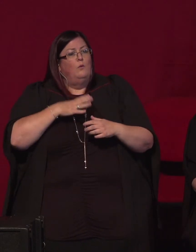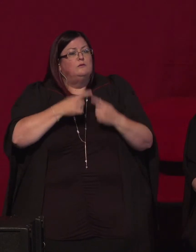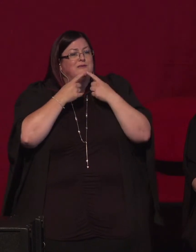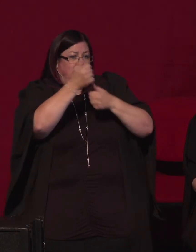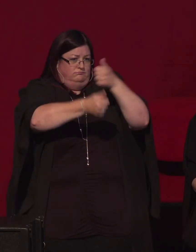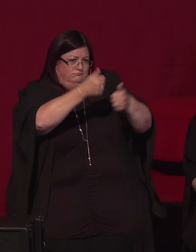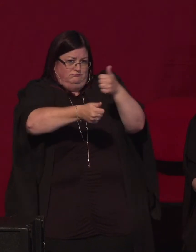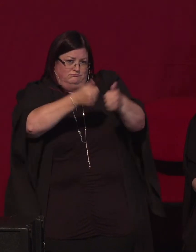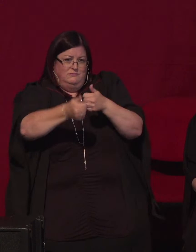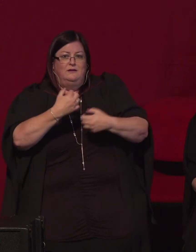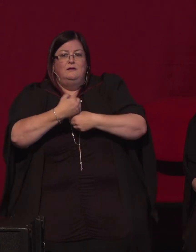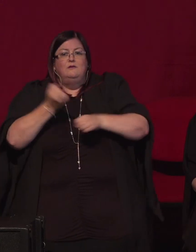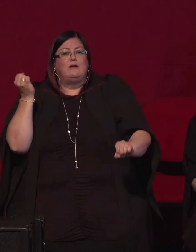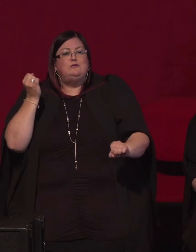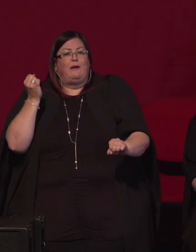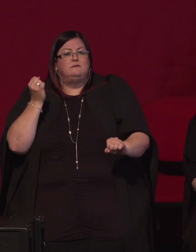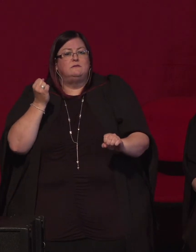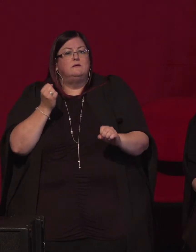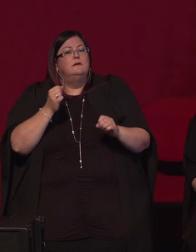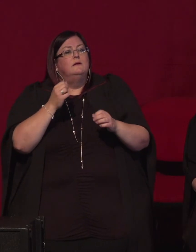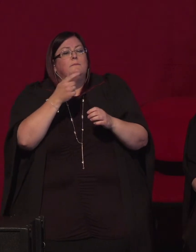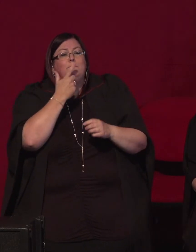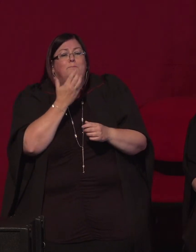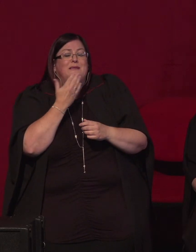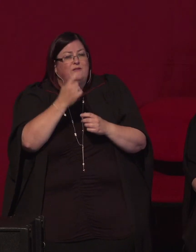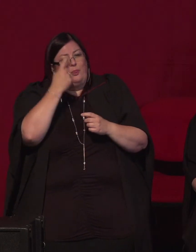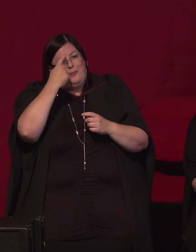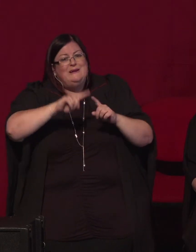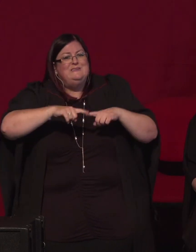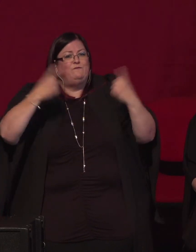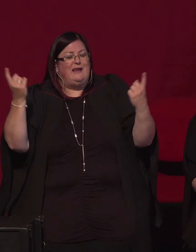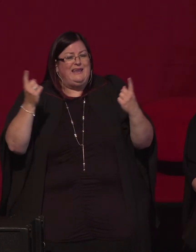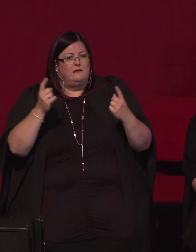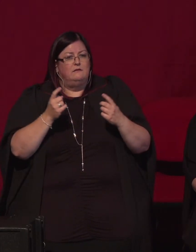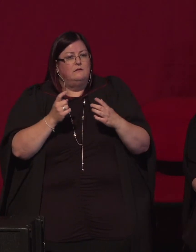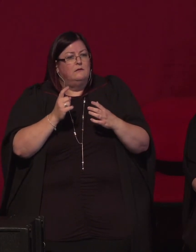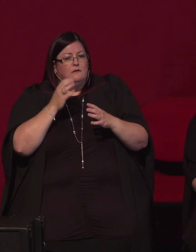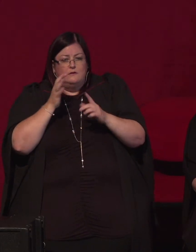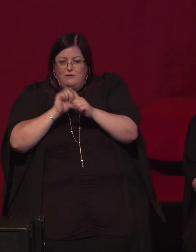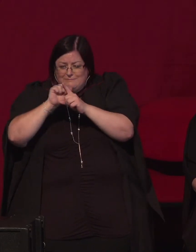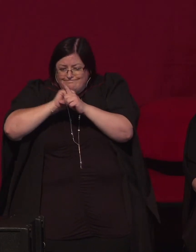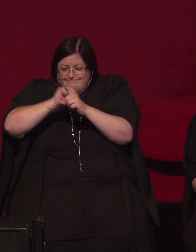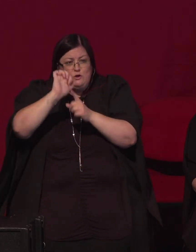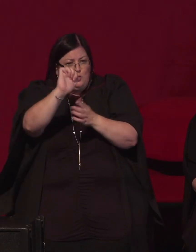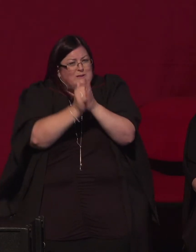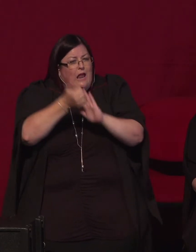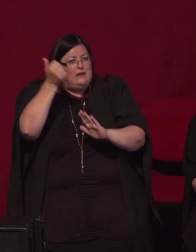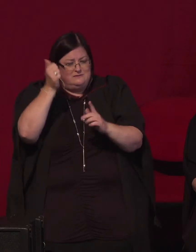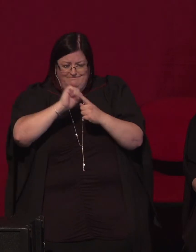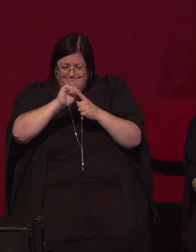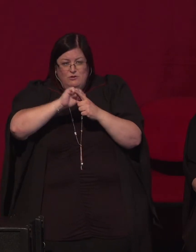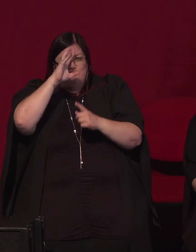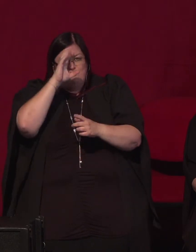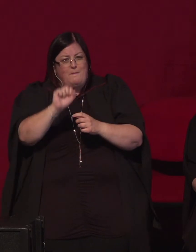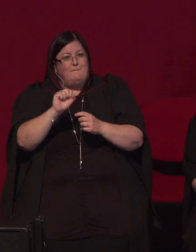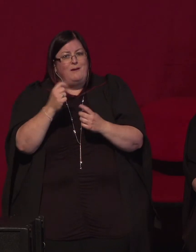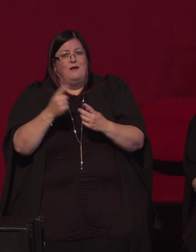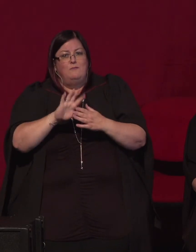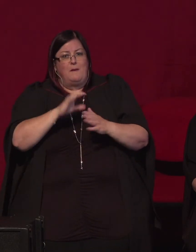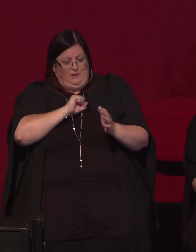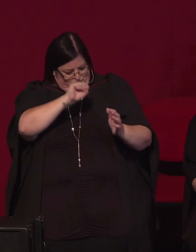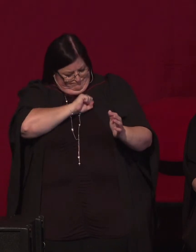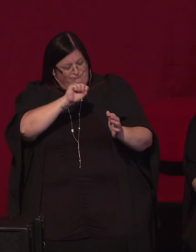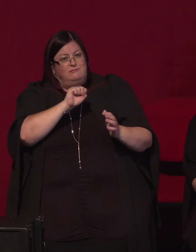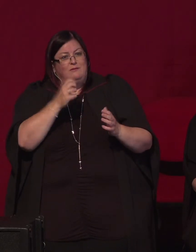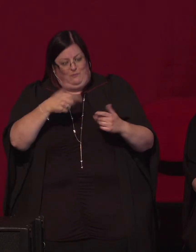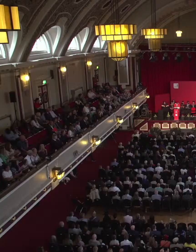on graduating. Dare to think differently and find where your talents lie, and remember where made you. Thank you